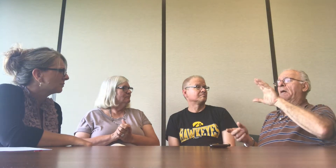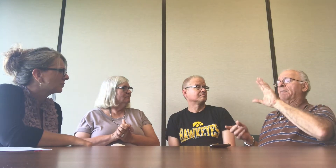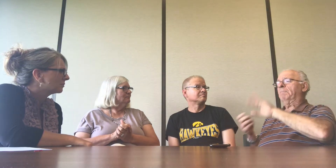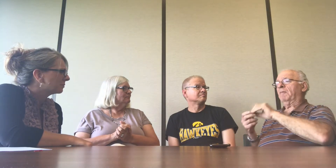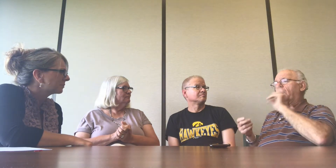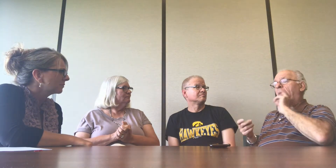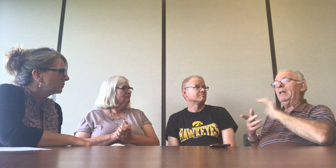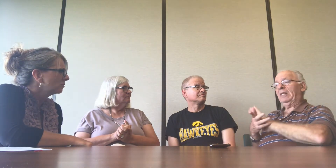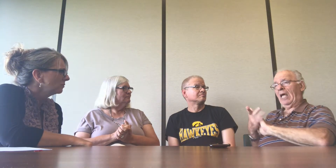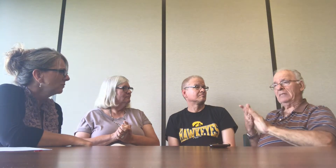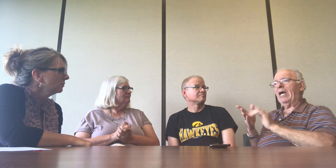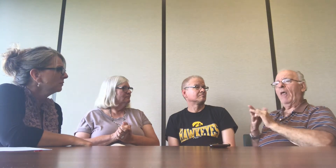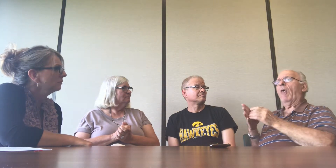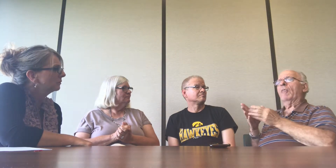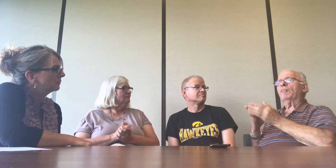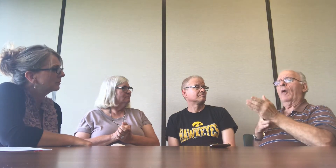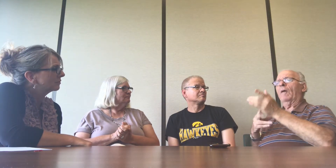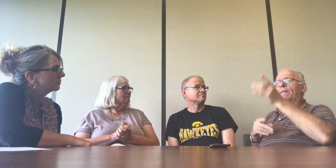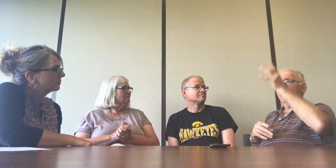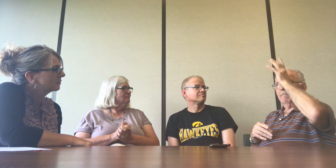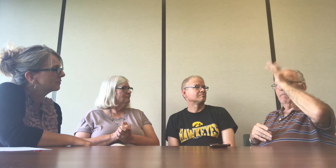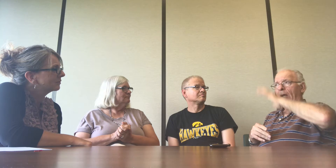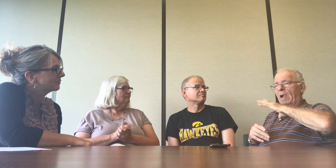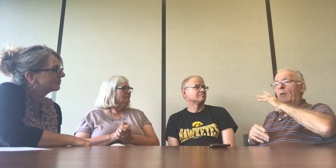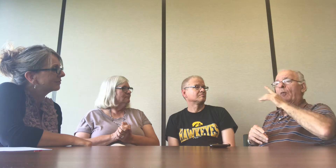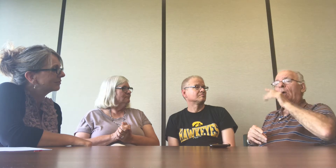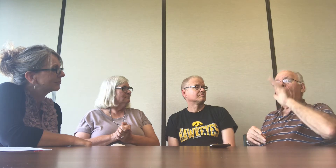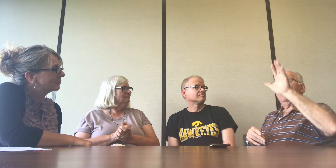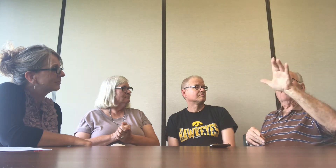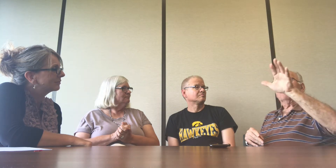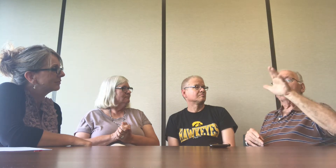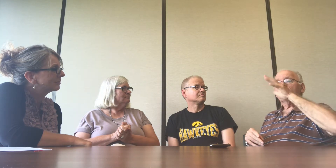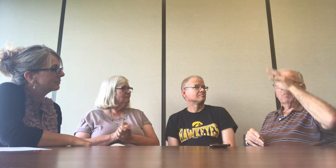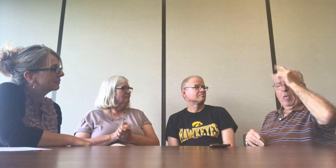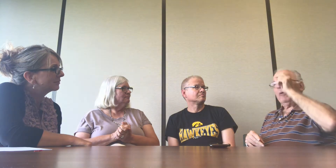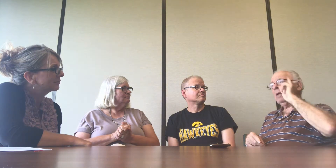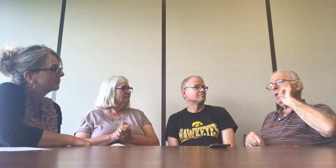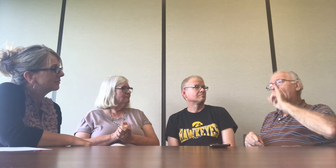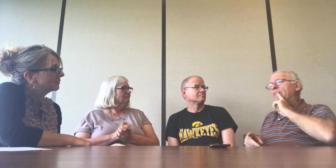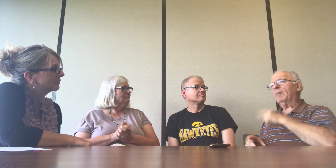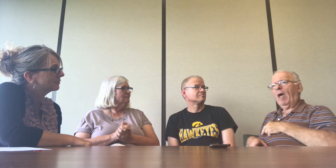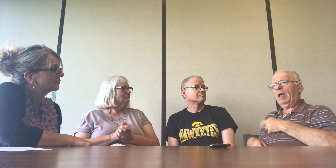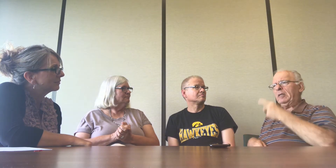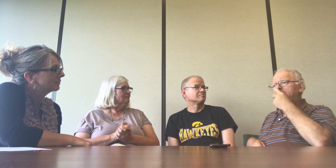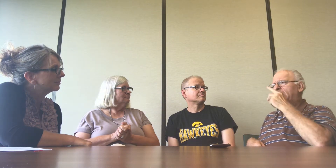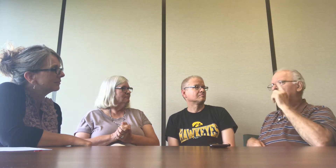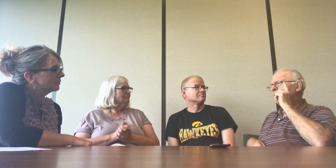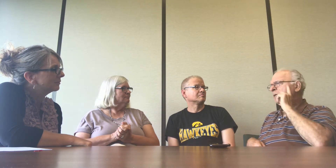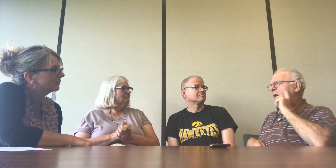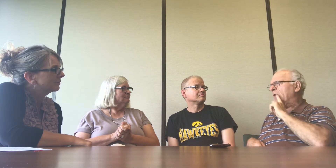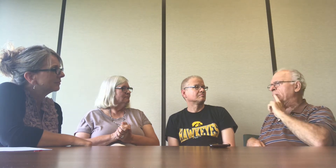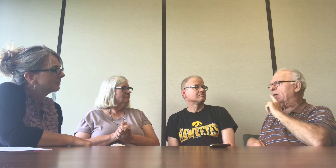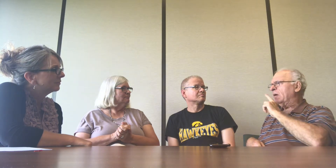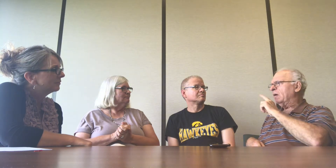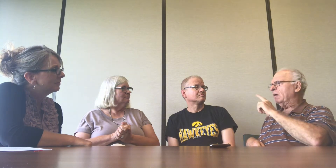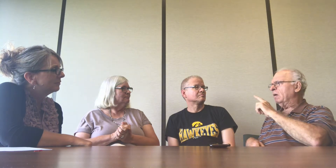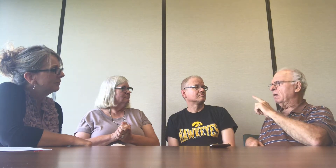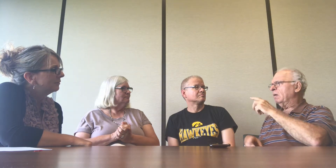Chris, I know in Chicago, there was a